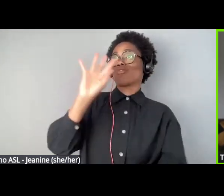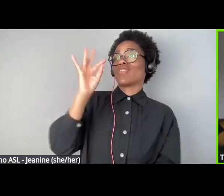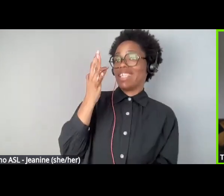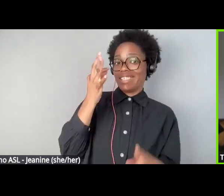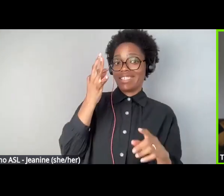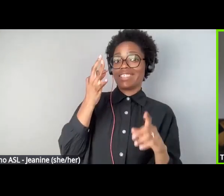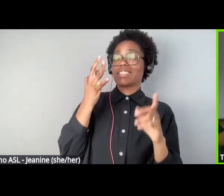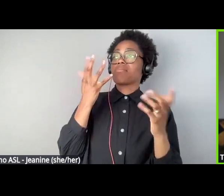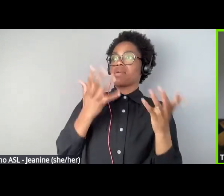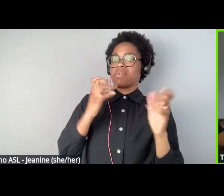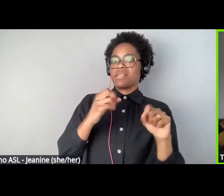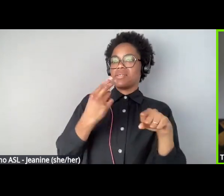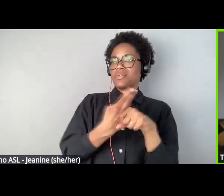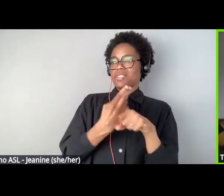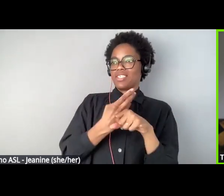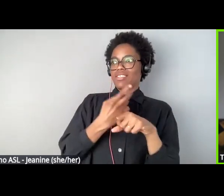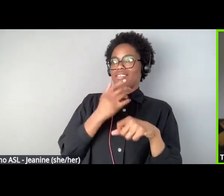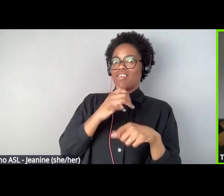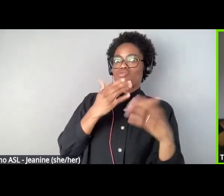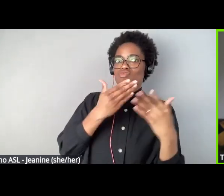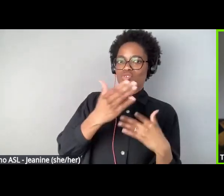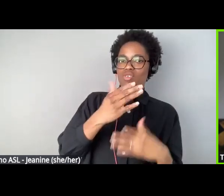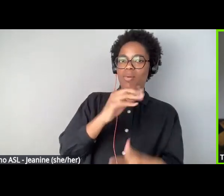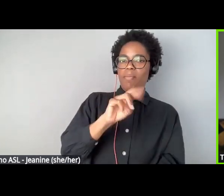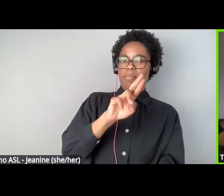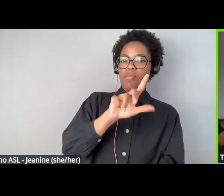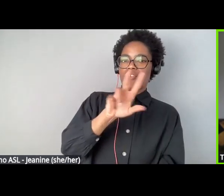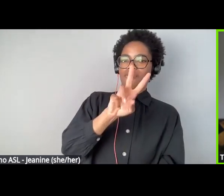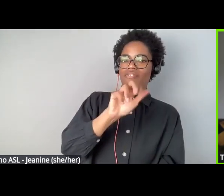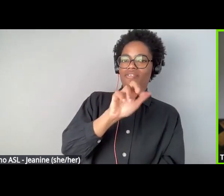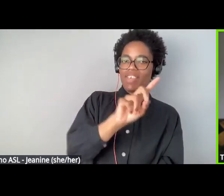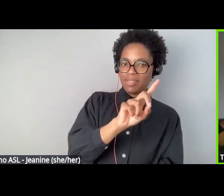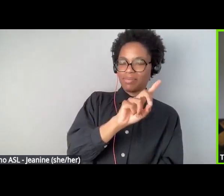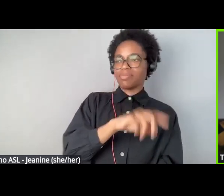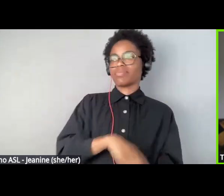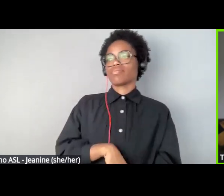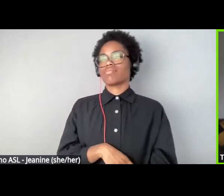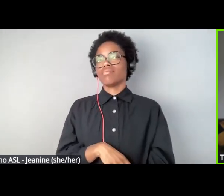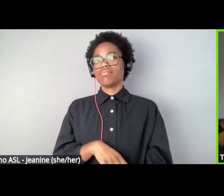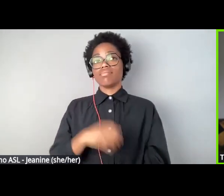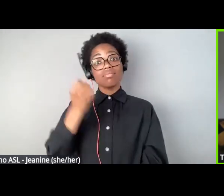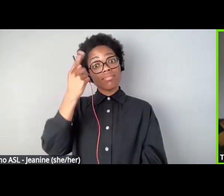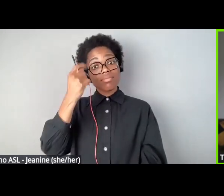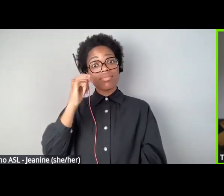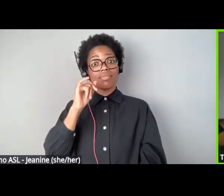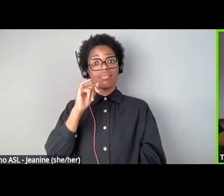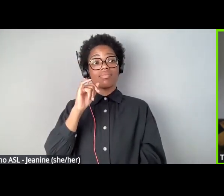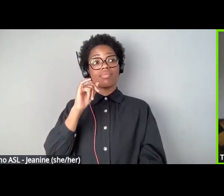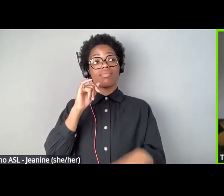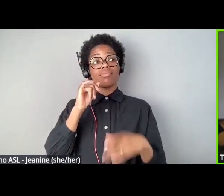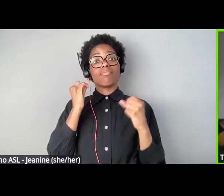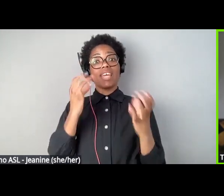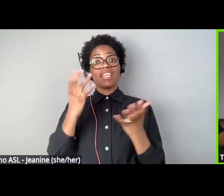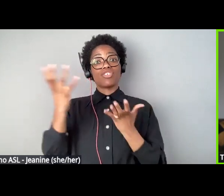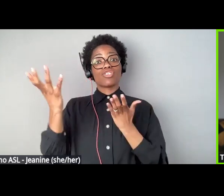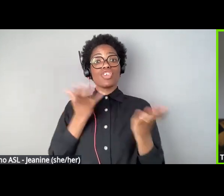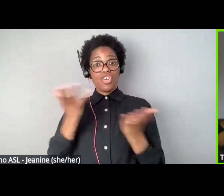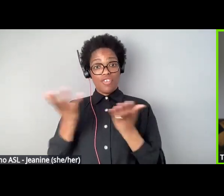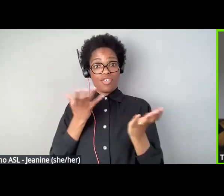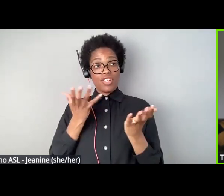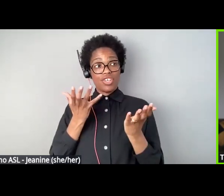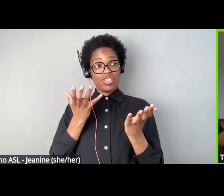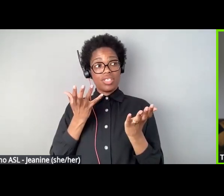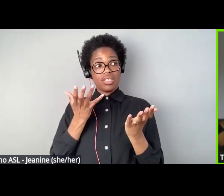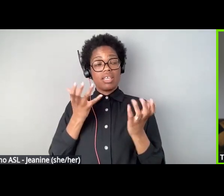at. More servers can be useful if you're looking to connect from a lot of different places. Fewer servers can be useful in